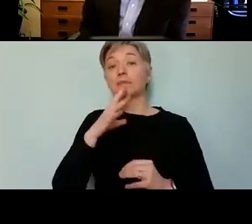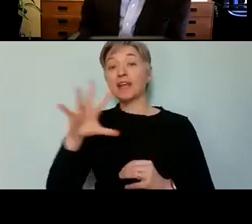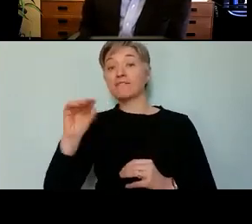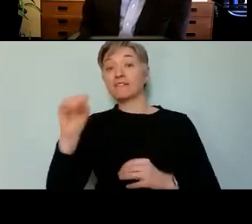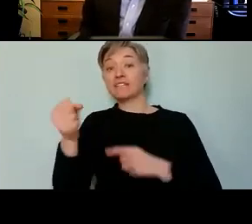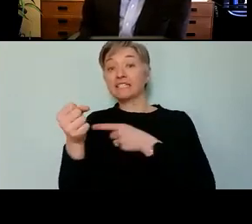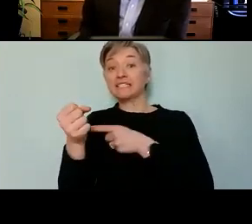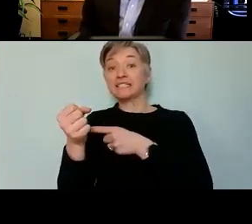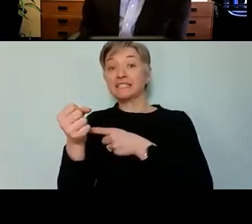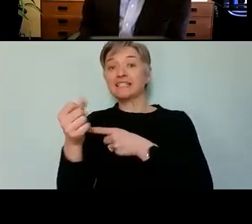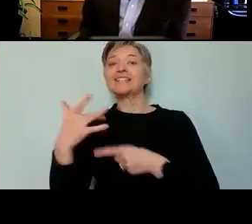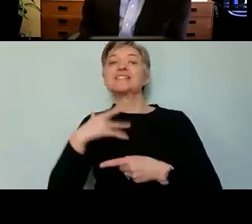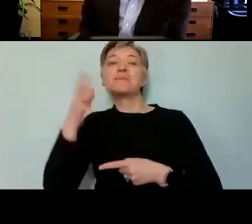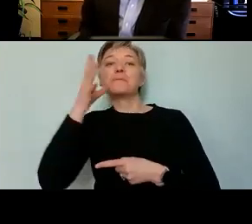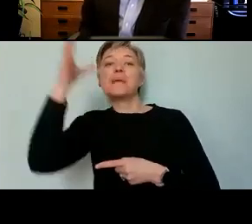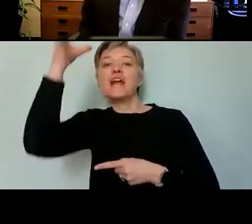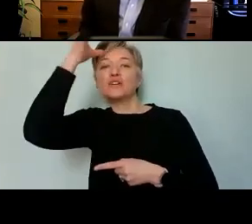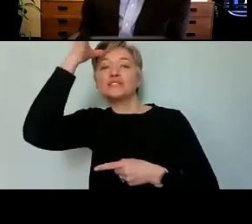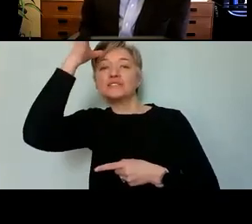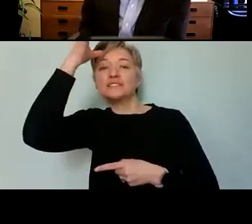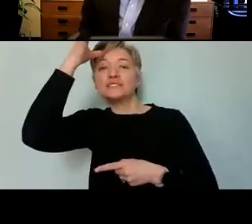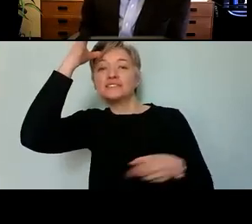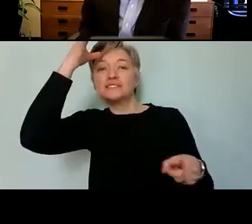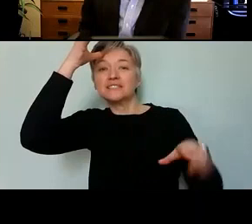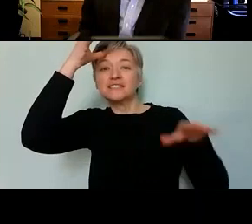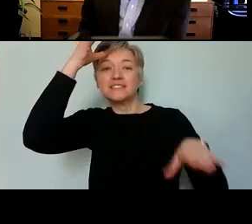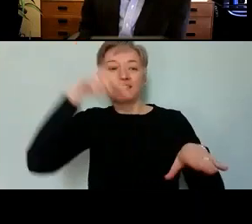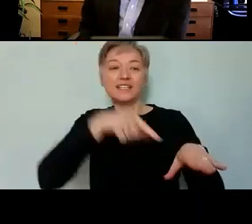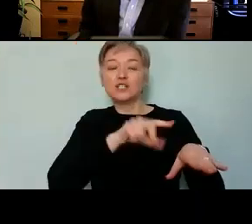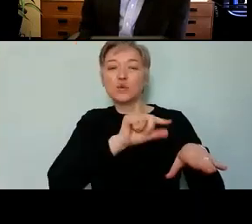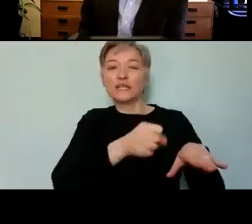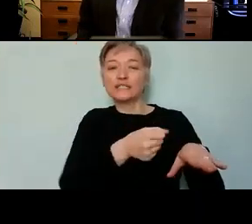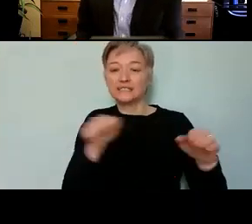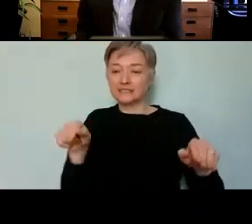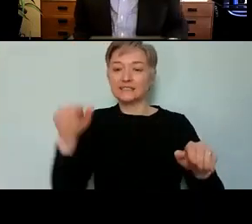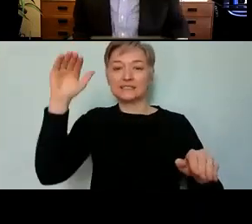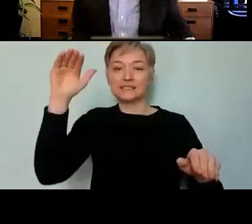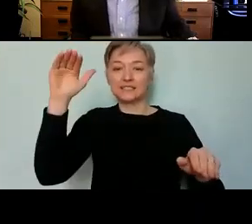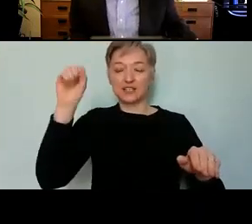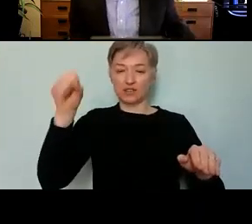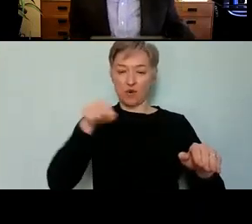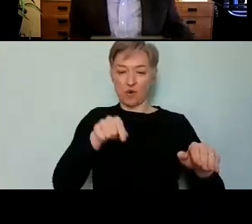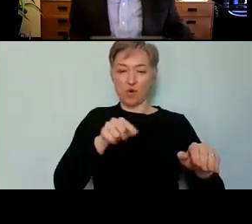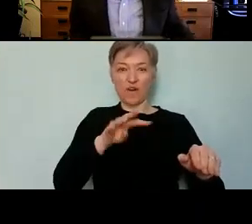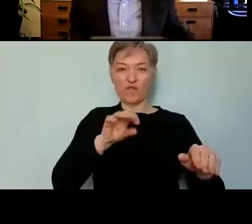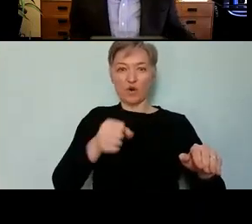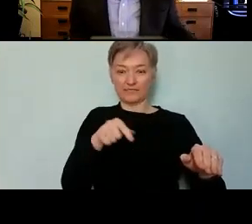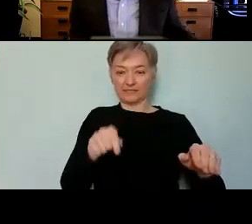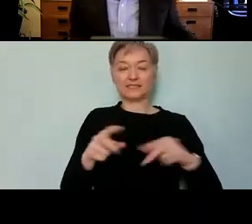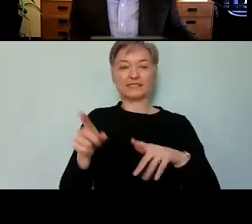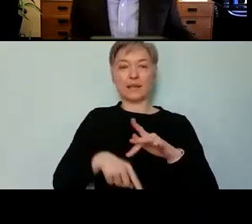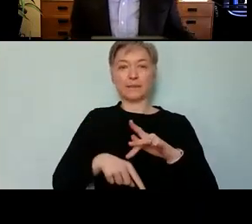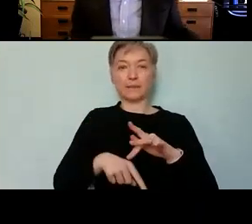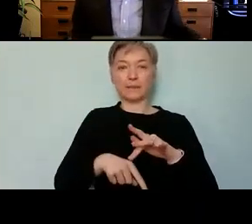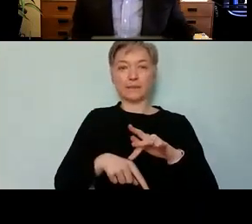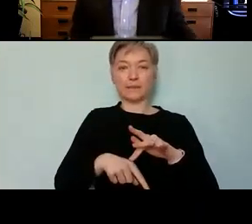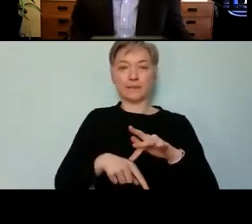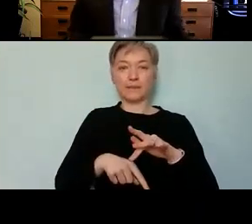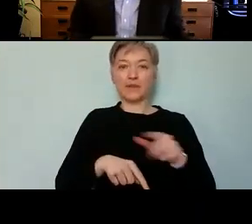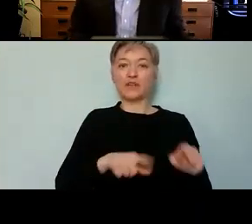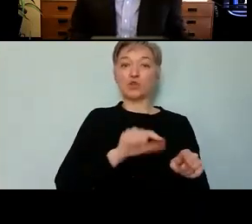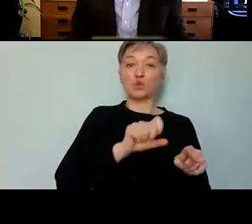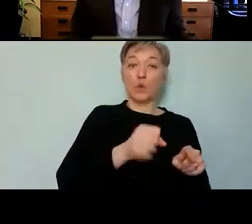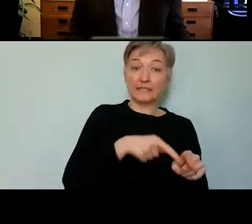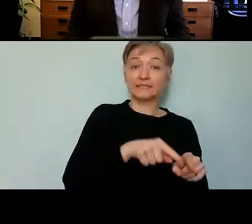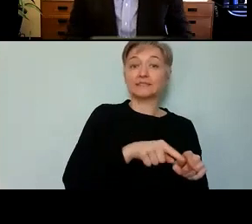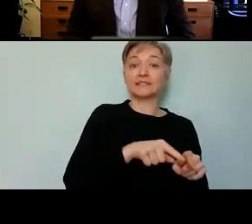the parents of those 20-year-olds. And it has skipped the 40-year-olds, oddly. And so this is why we are very concerned, or have been